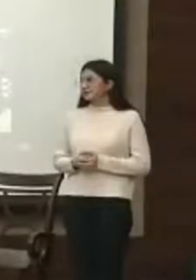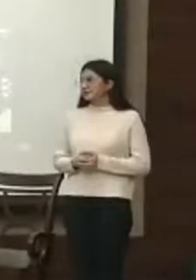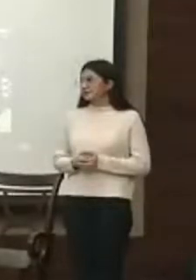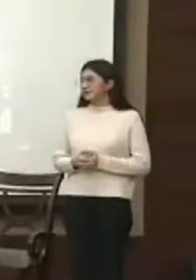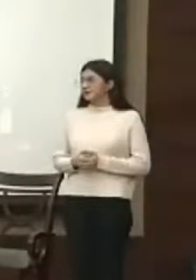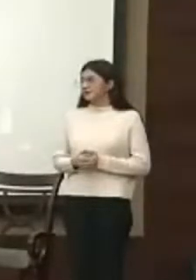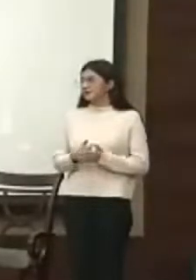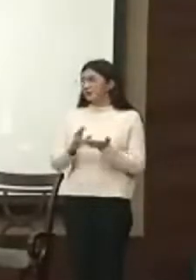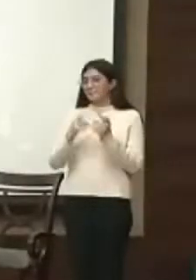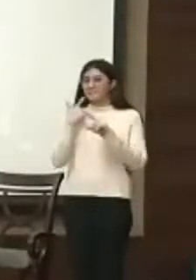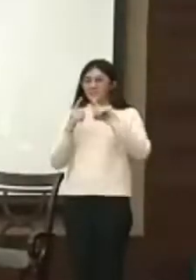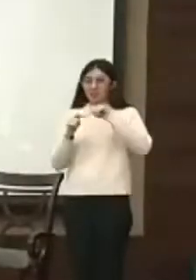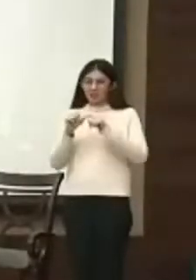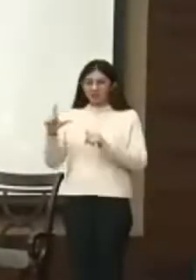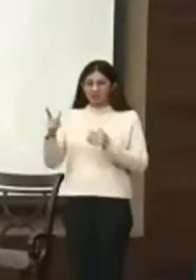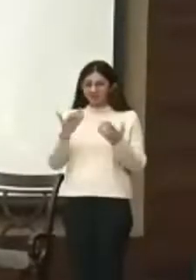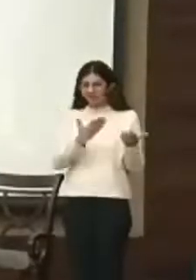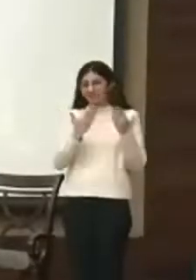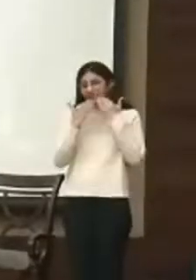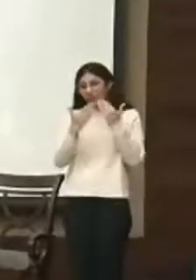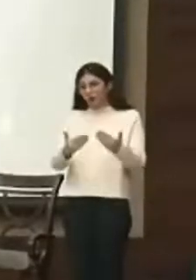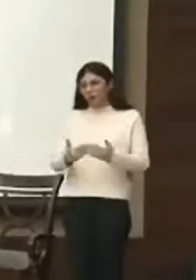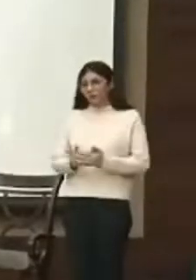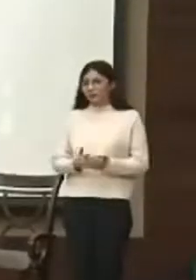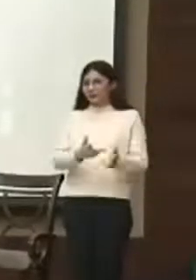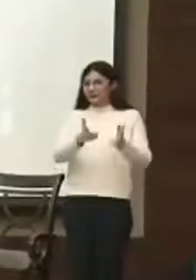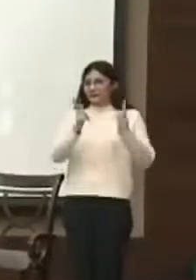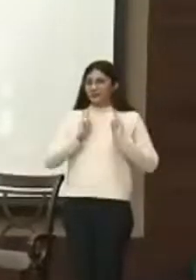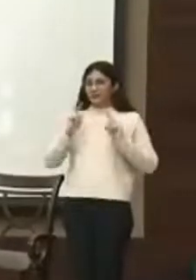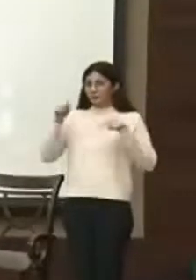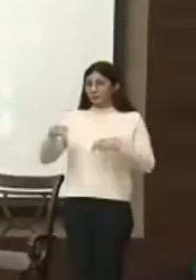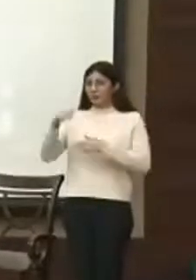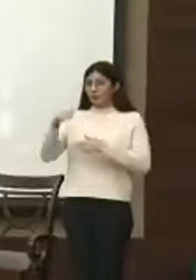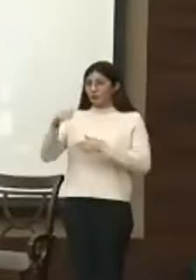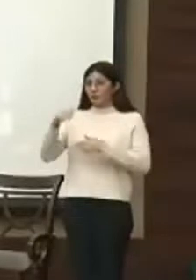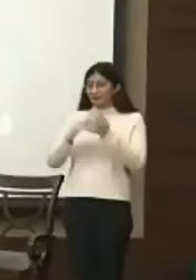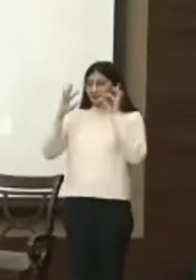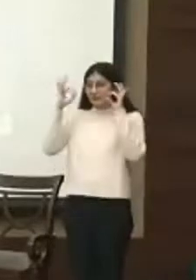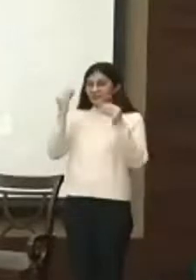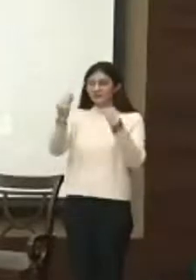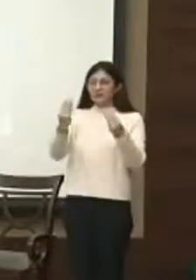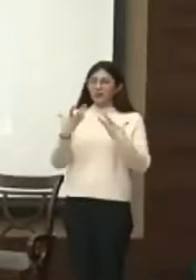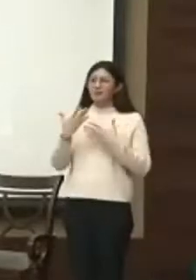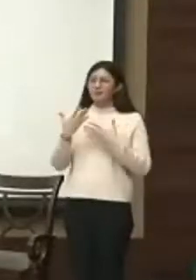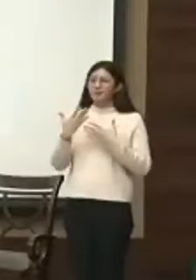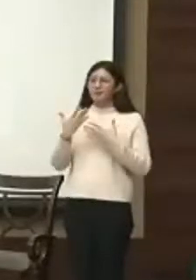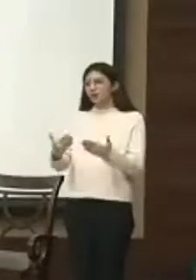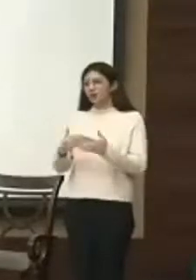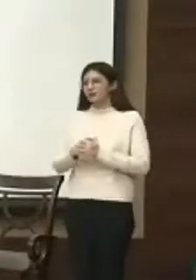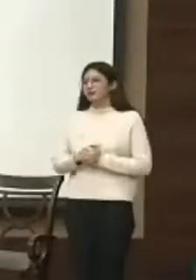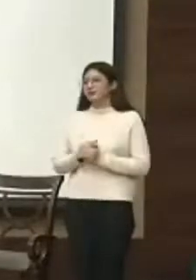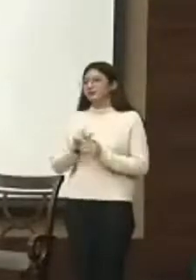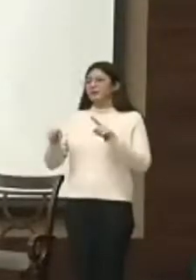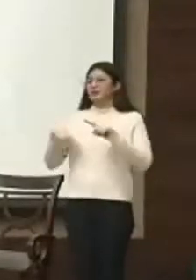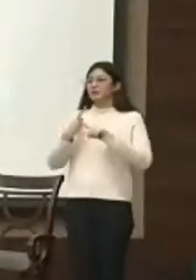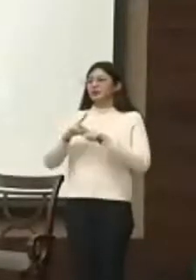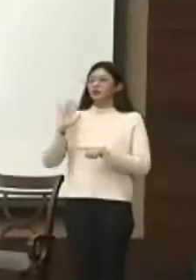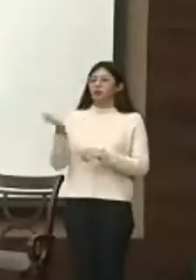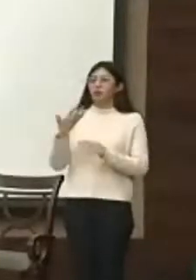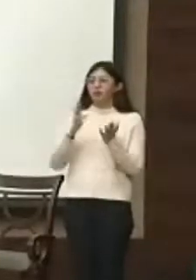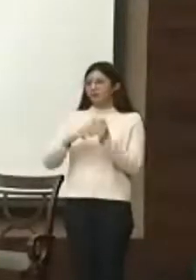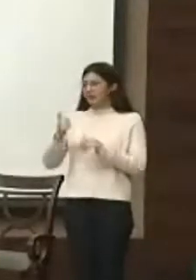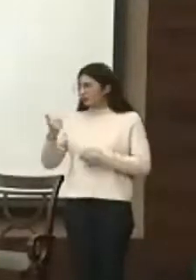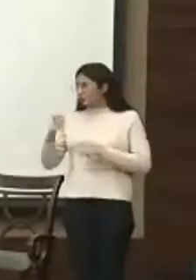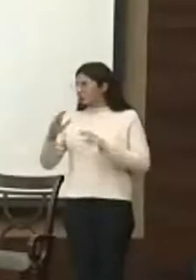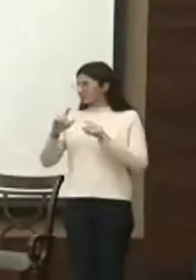Mr. Mittal for telling me about today's event and about the panelists who were on stage before